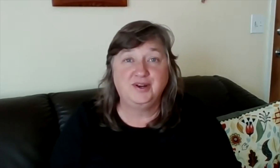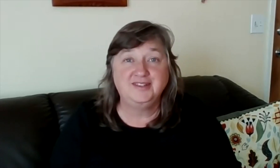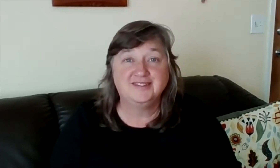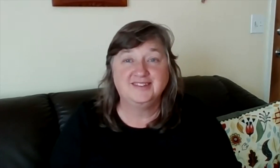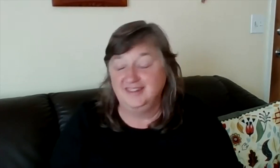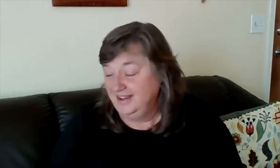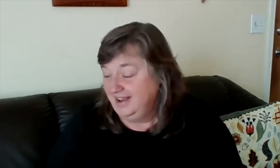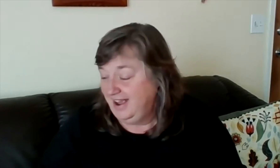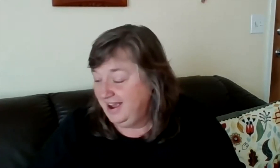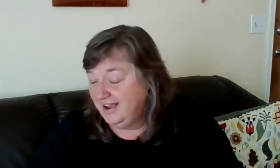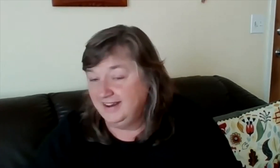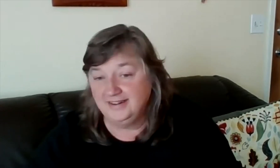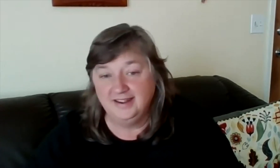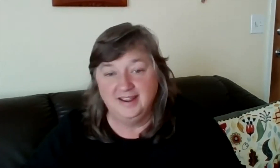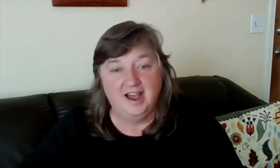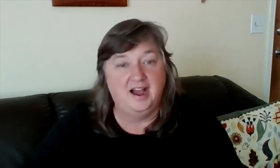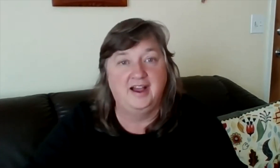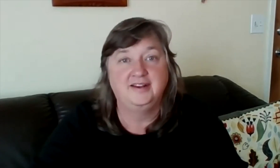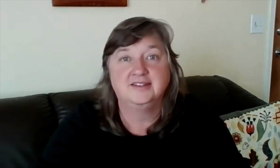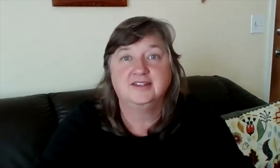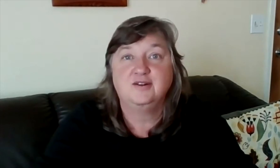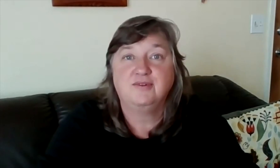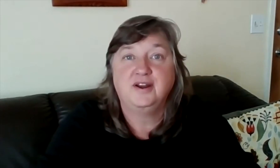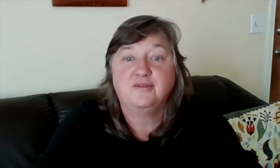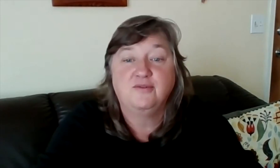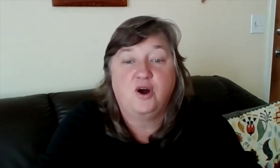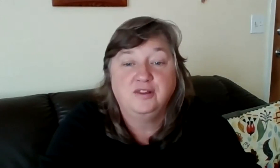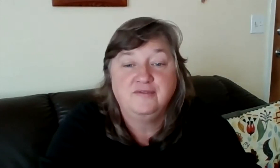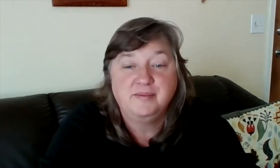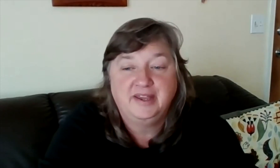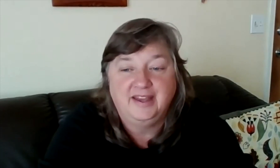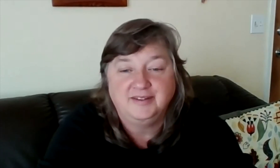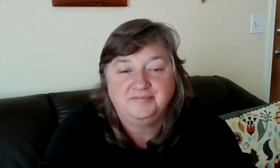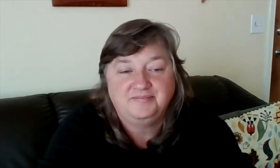points. And I'm just going to run through all of them again.